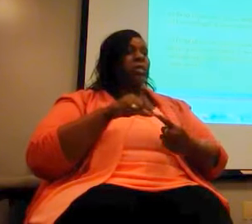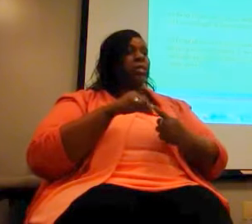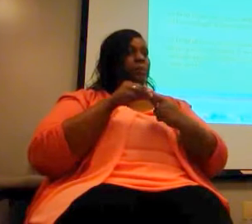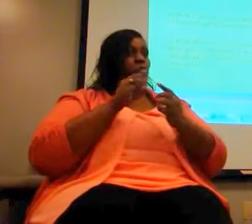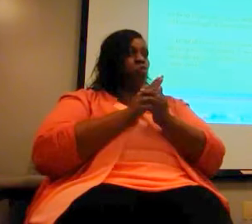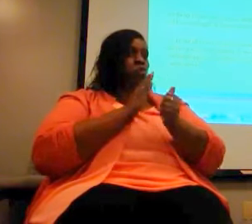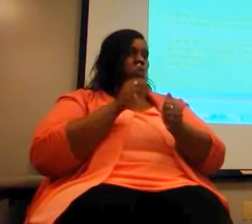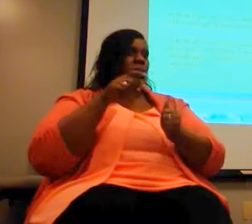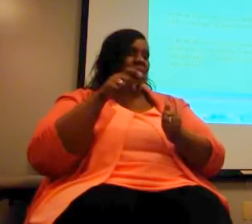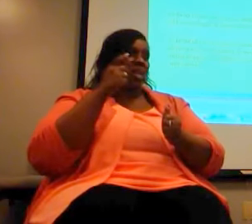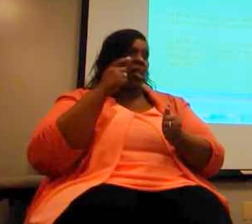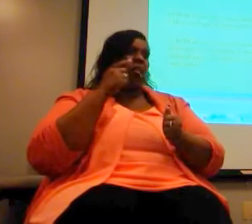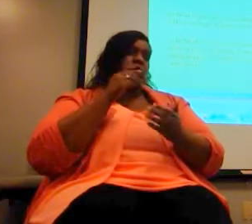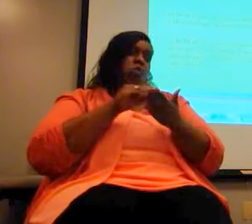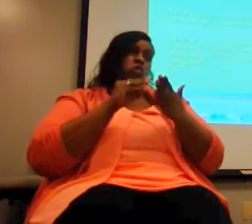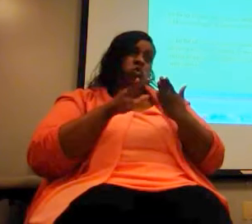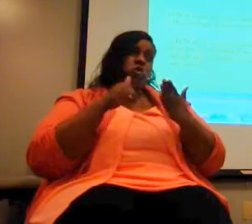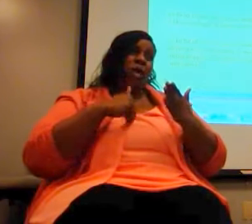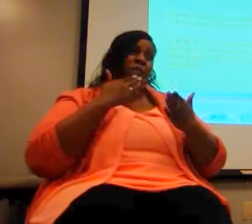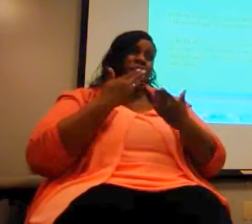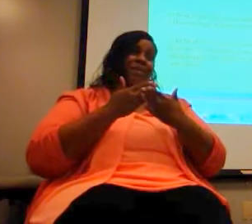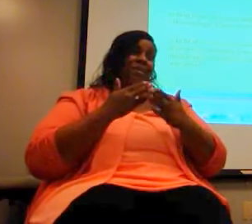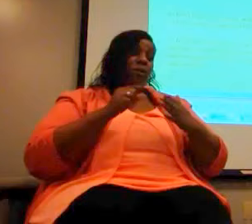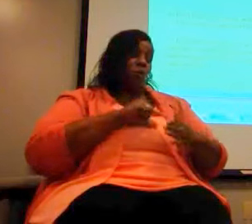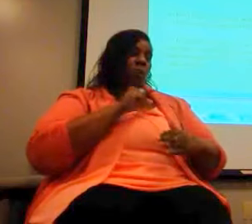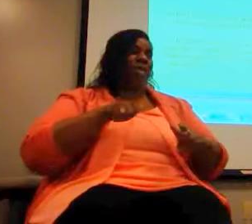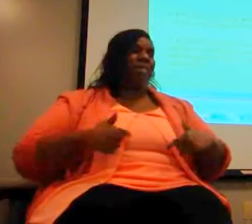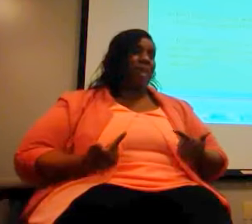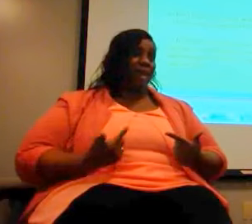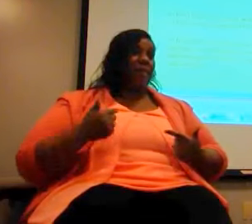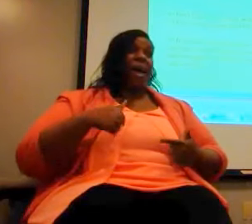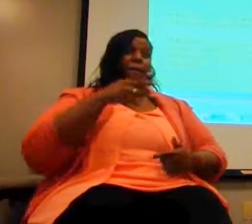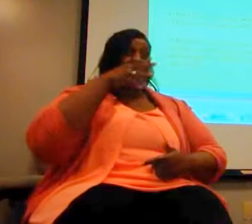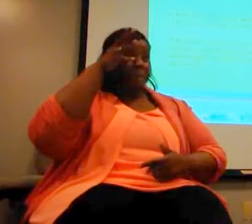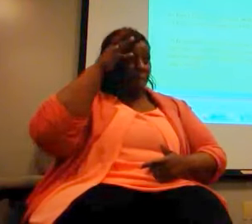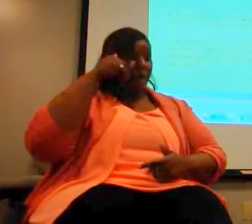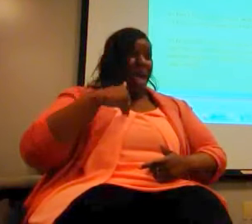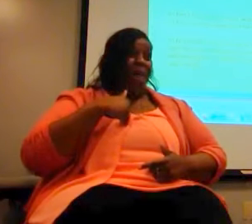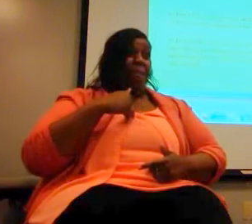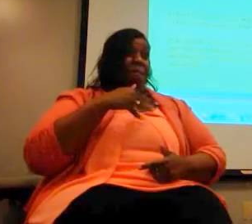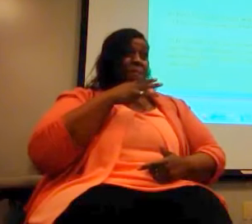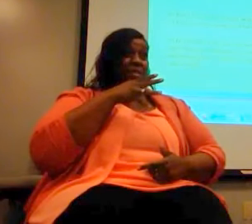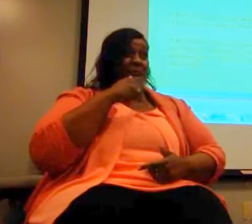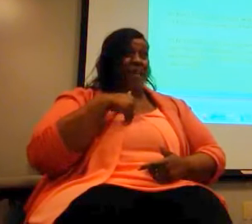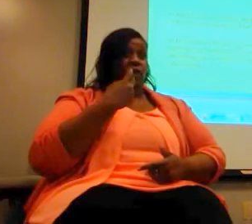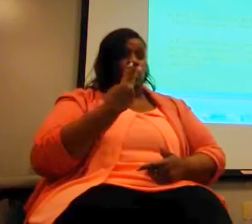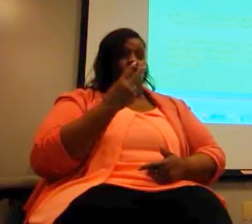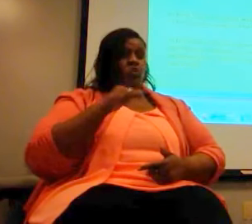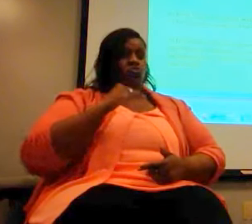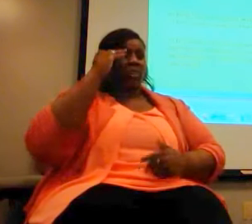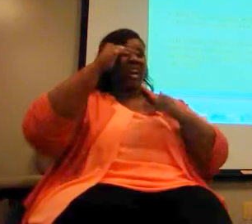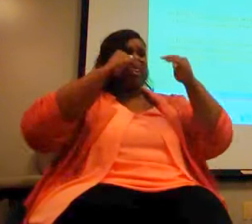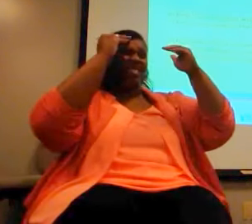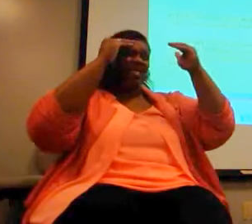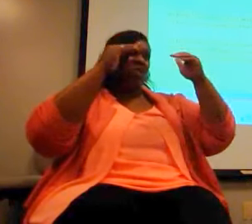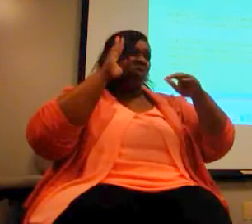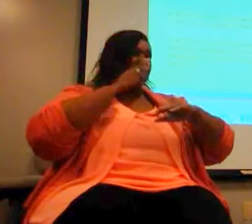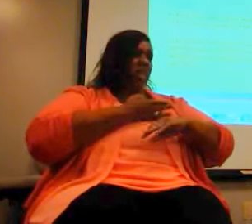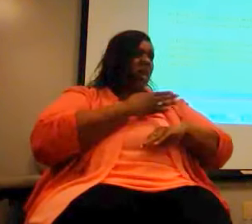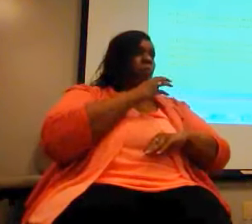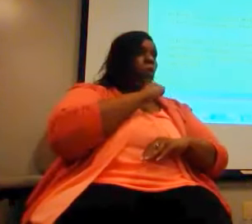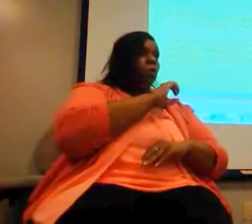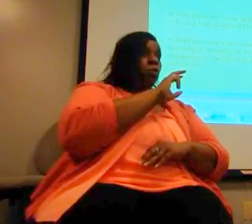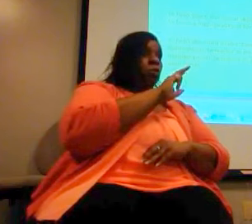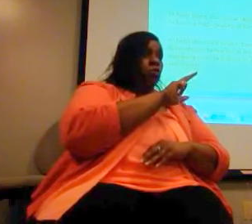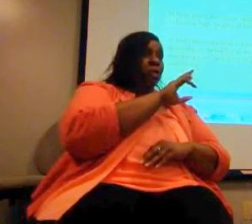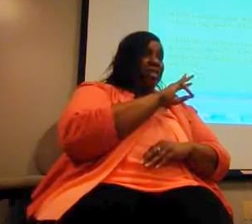have a high quality of life. As I said, I'm a parent, I am a mother, I have 2 grown sons. I have a 27-year-old, can't